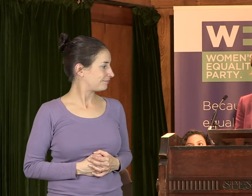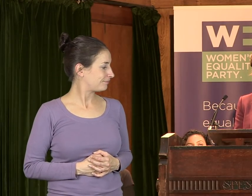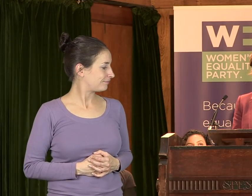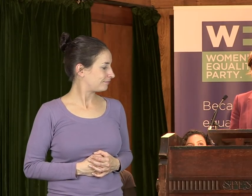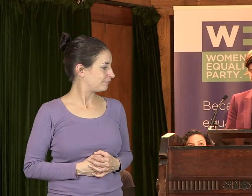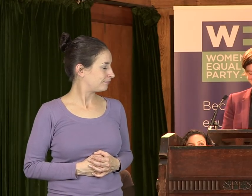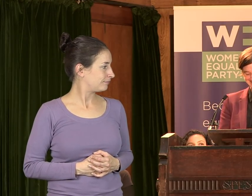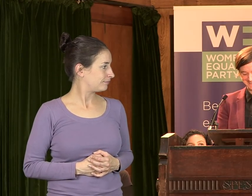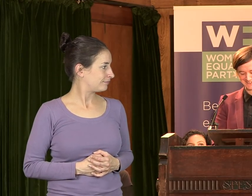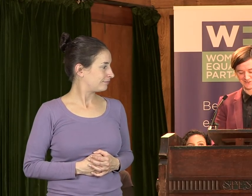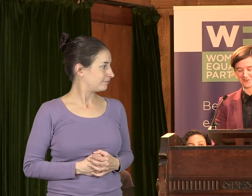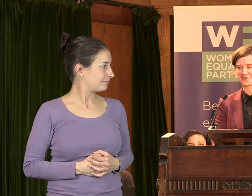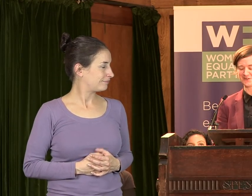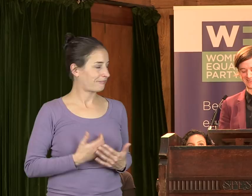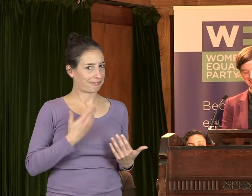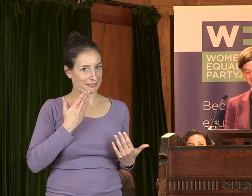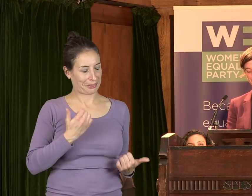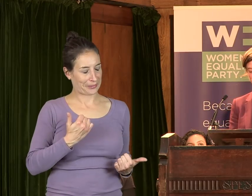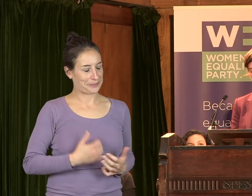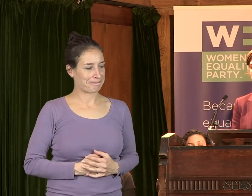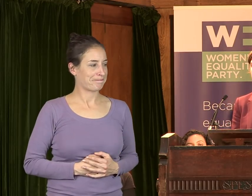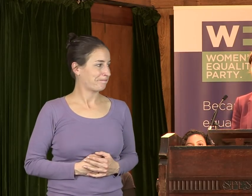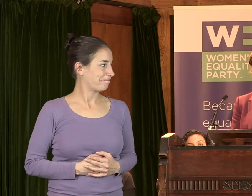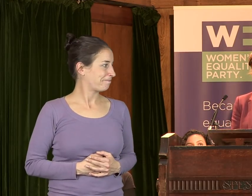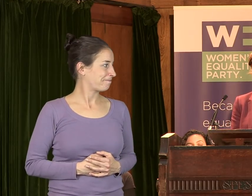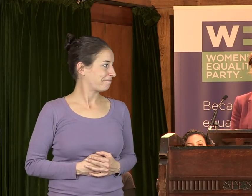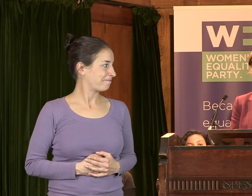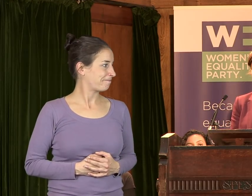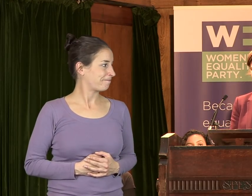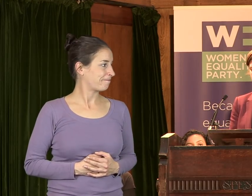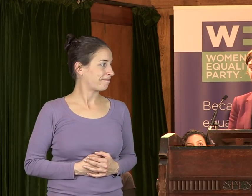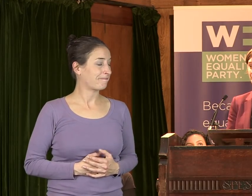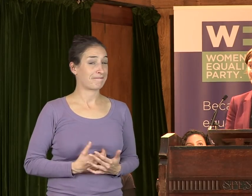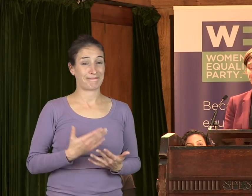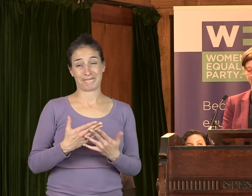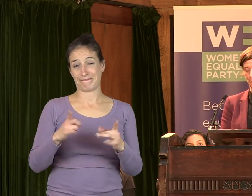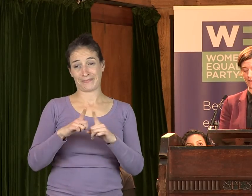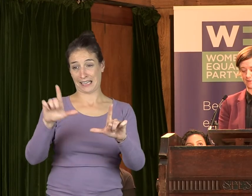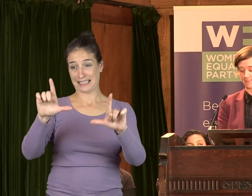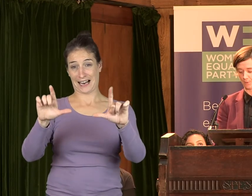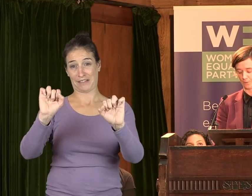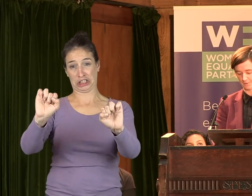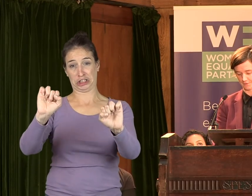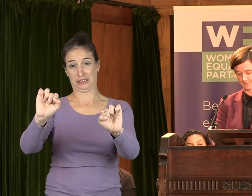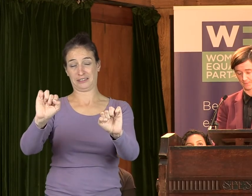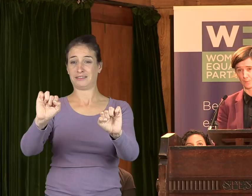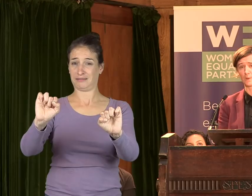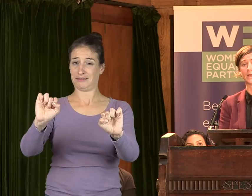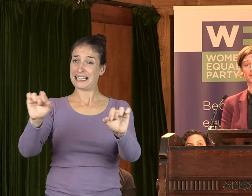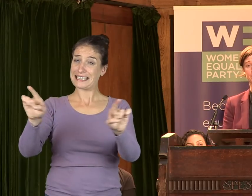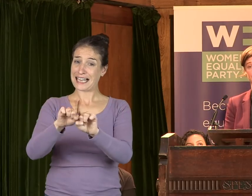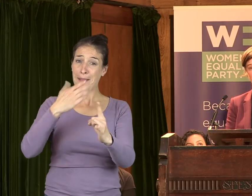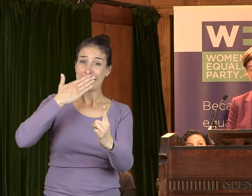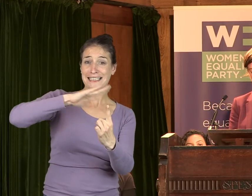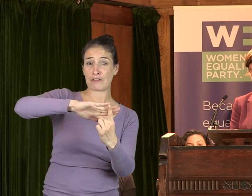Thank you. Such content also, just as importantly, stereotypes men in ways that limit all of us, and